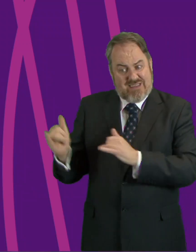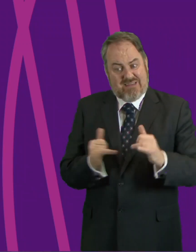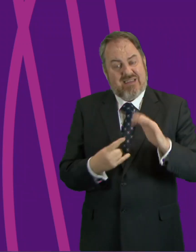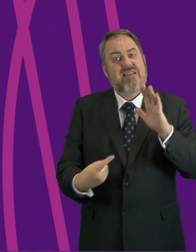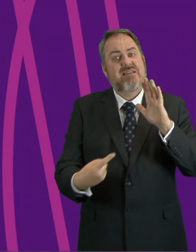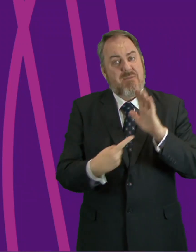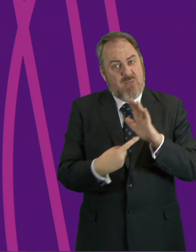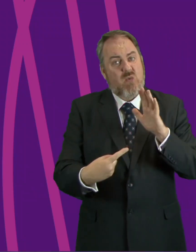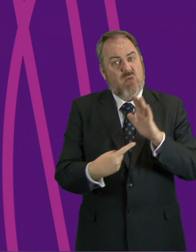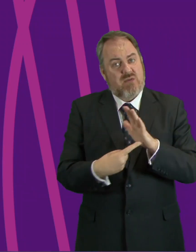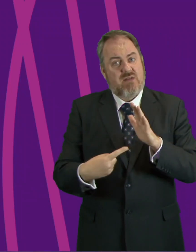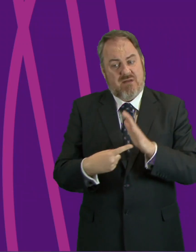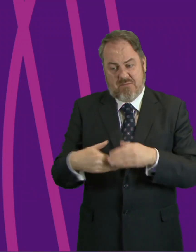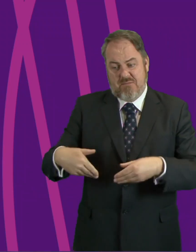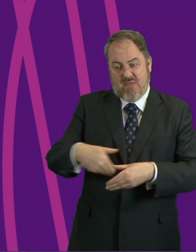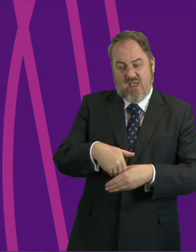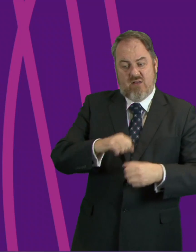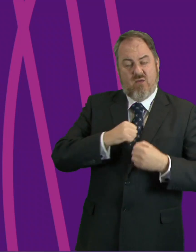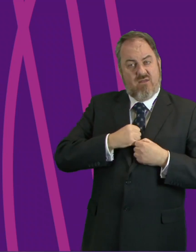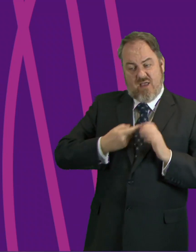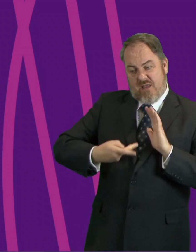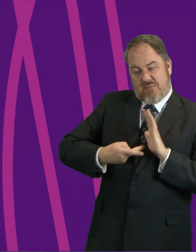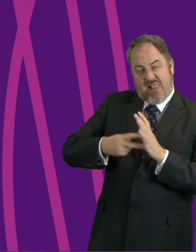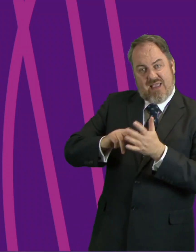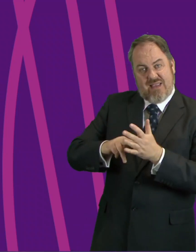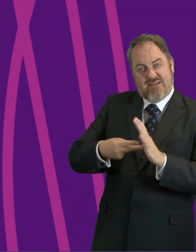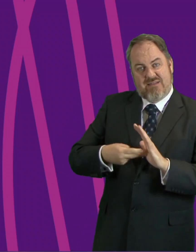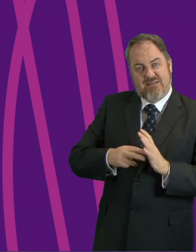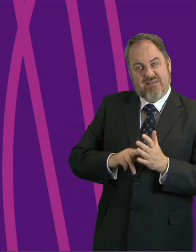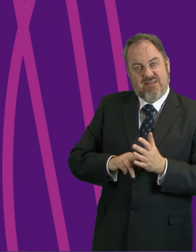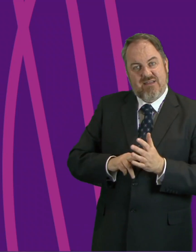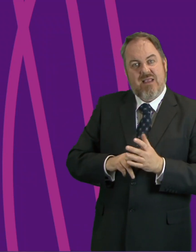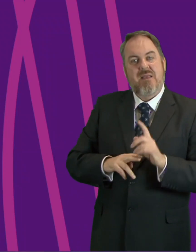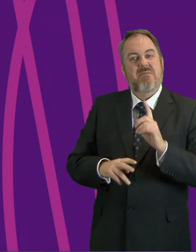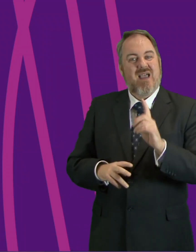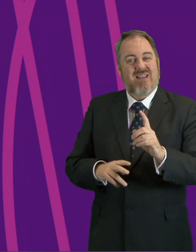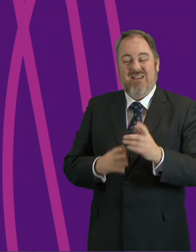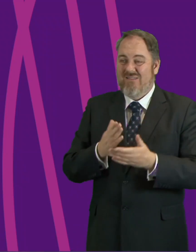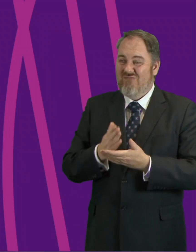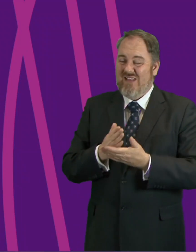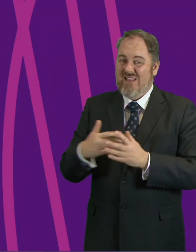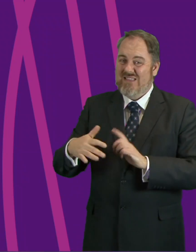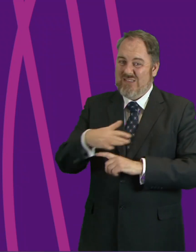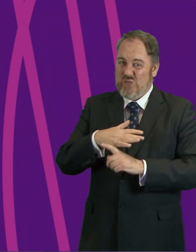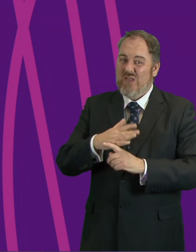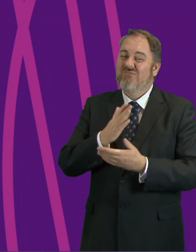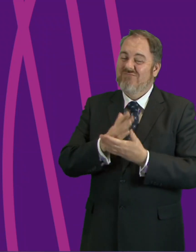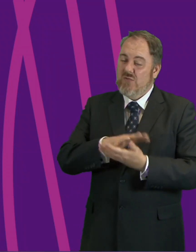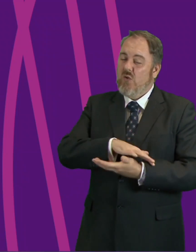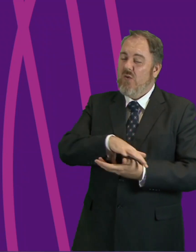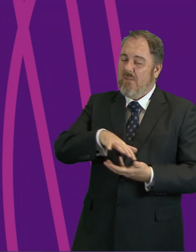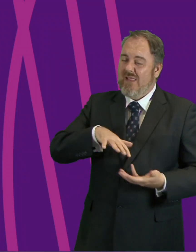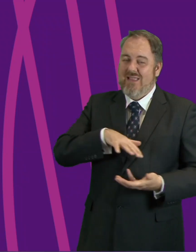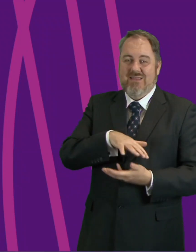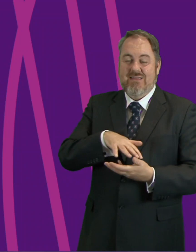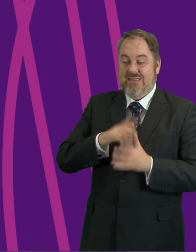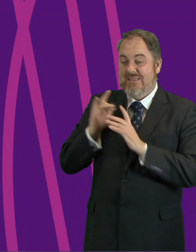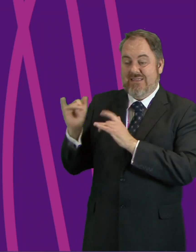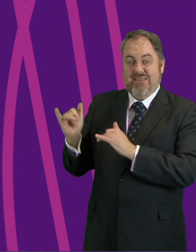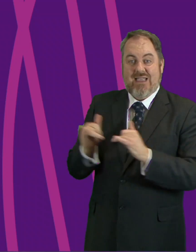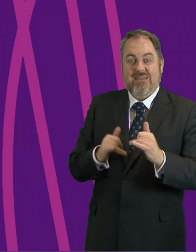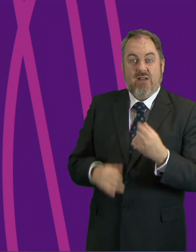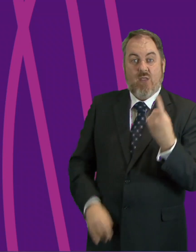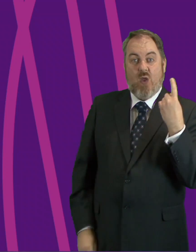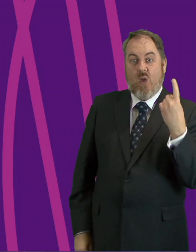of that, we must not, even inadvertently, oversimplify the situation to say that testing is the only thing that